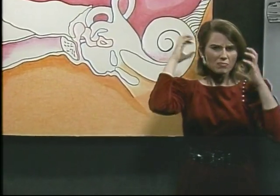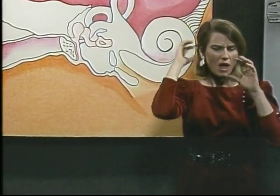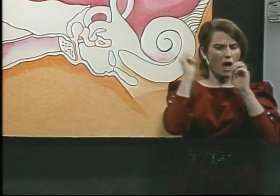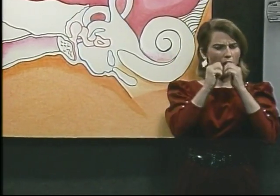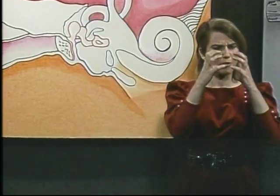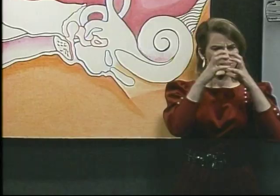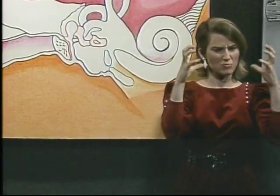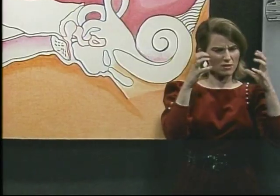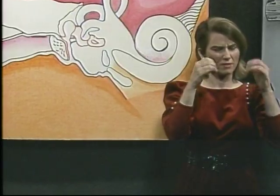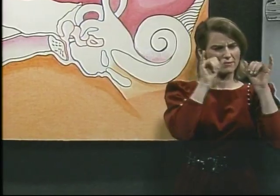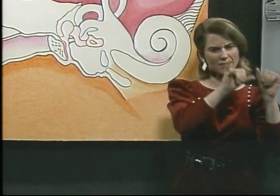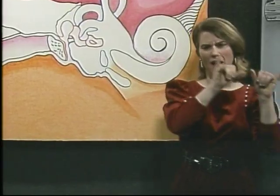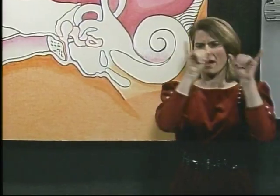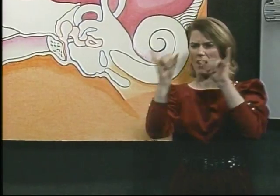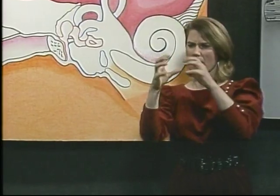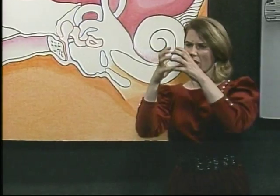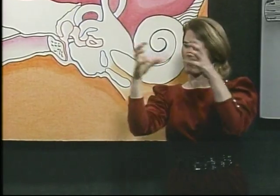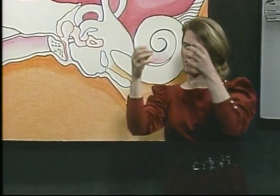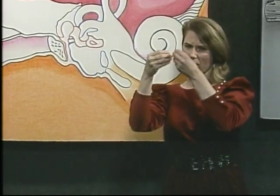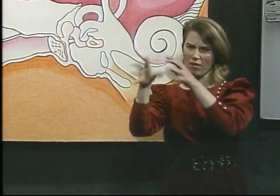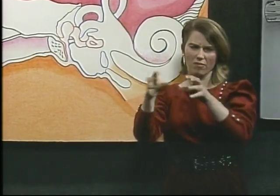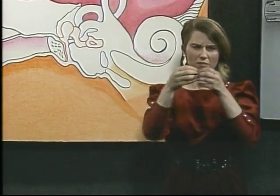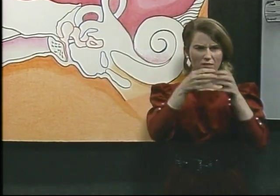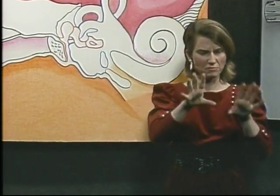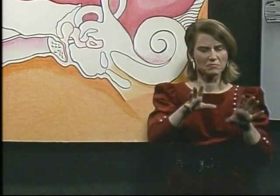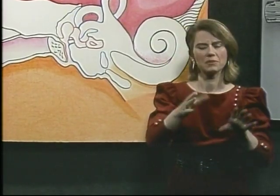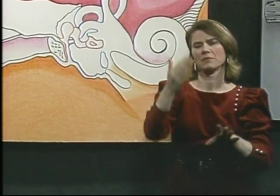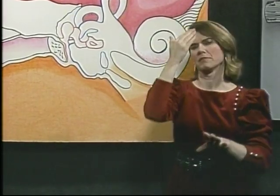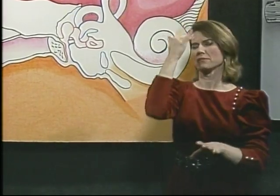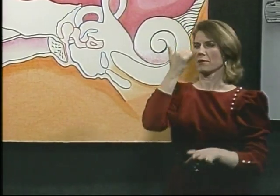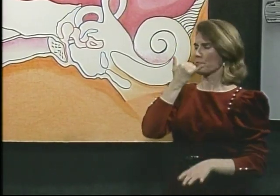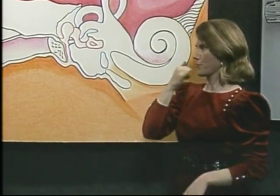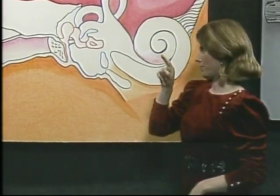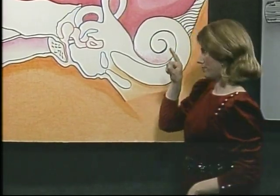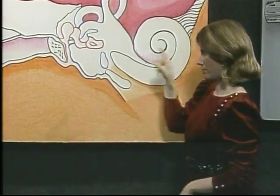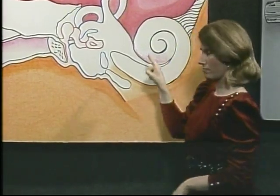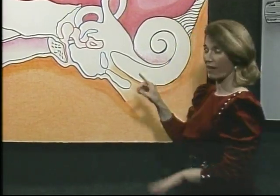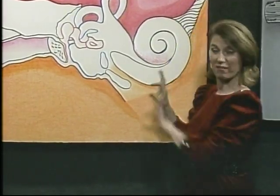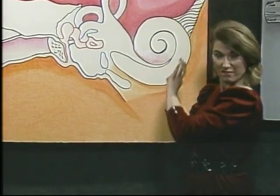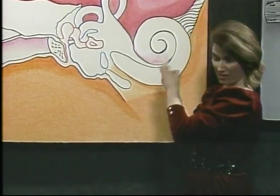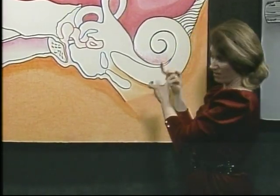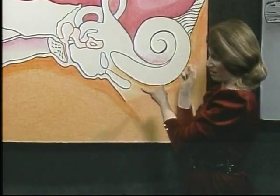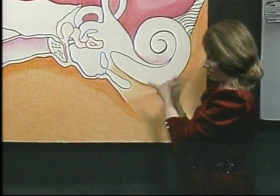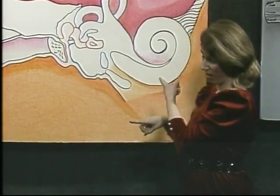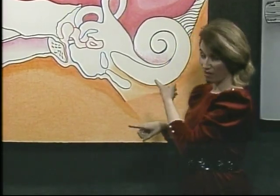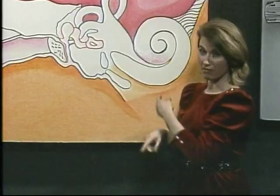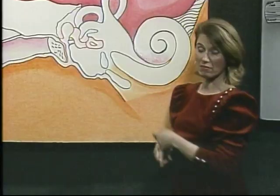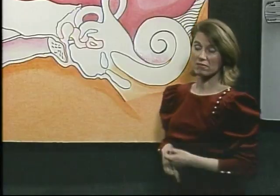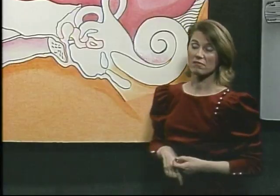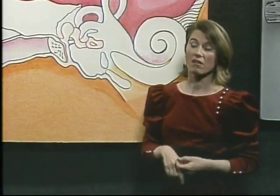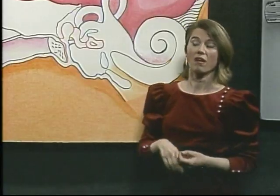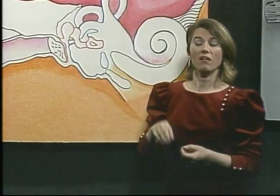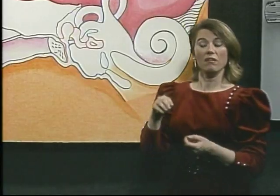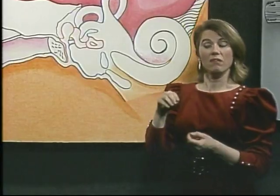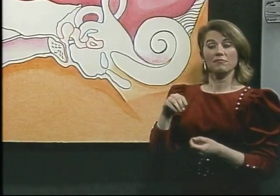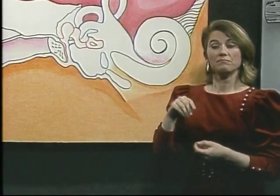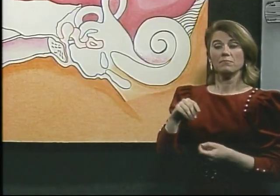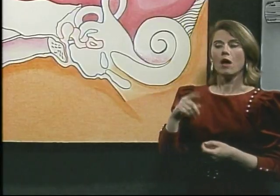Also through hearing tests and other forms of assessment, damage can be discovered here, but